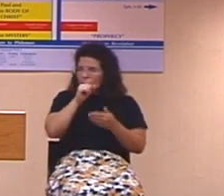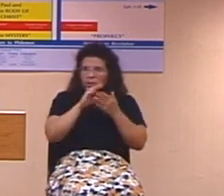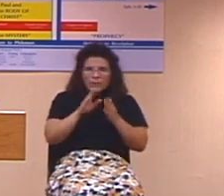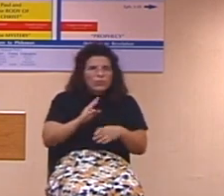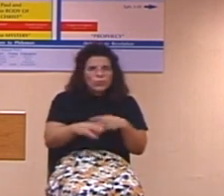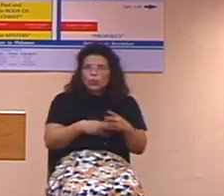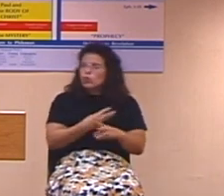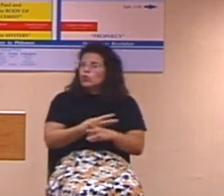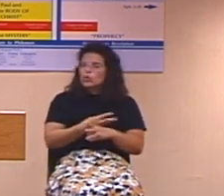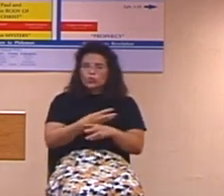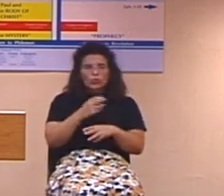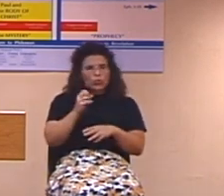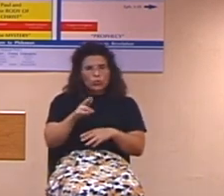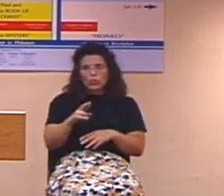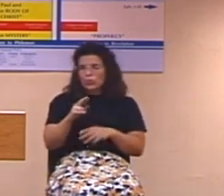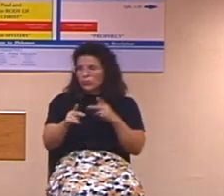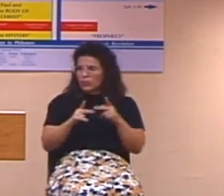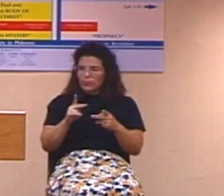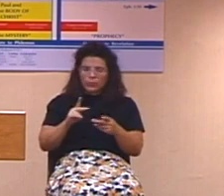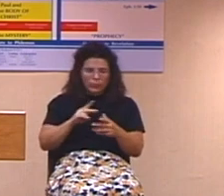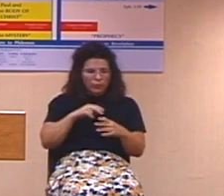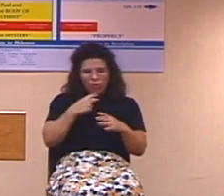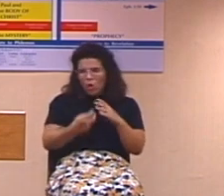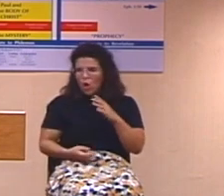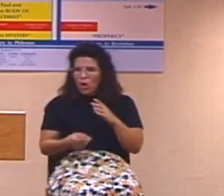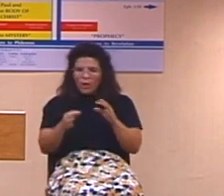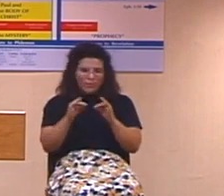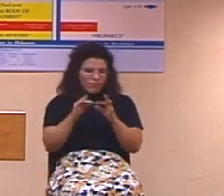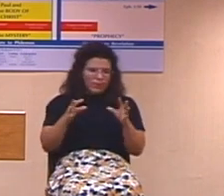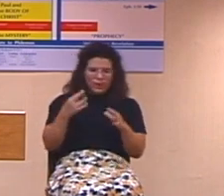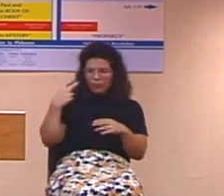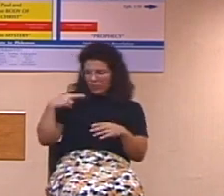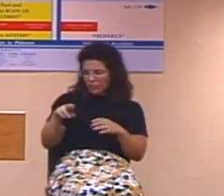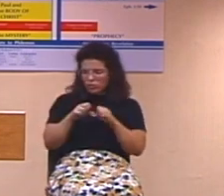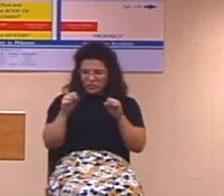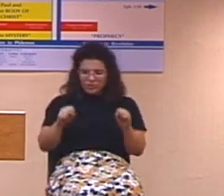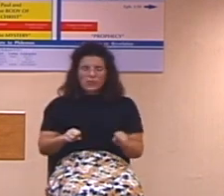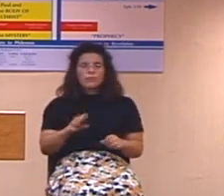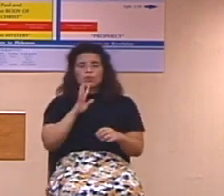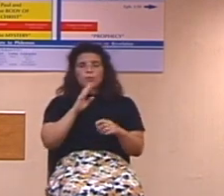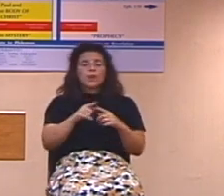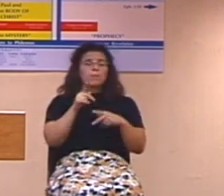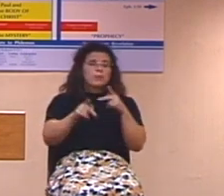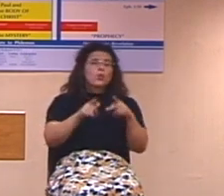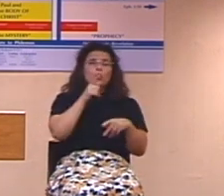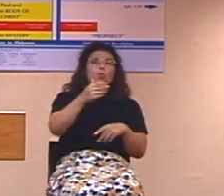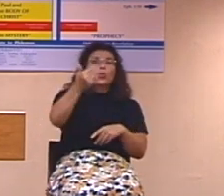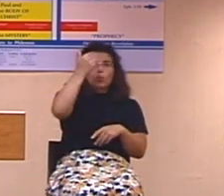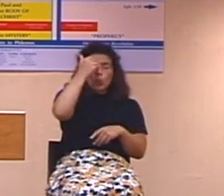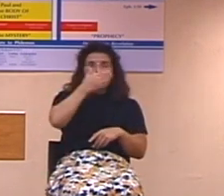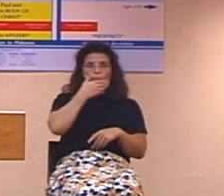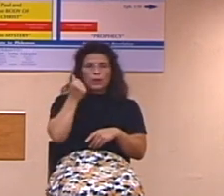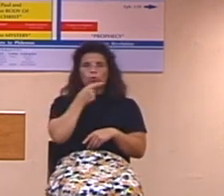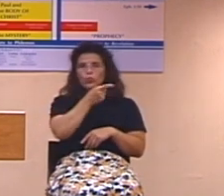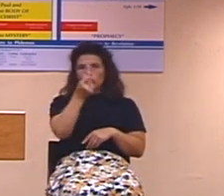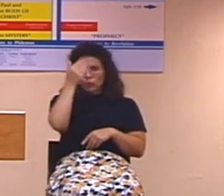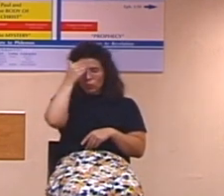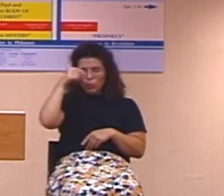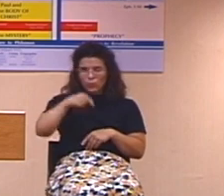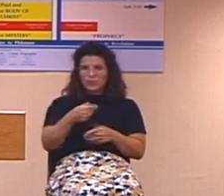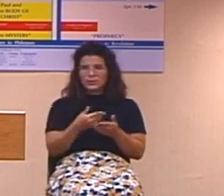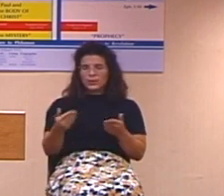I'm not talking about those caught in vain religious system. I'm talking about people who know better. It's right there. You know this